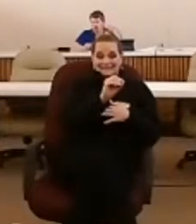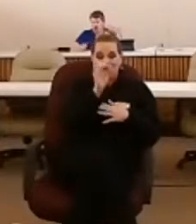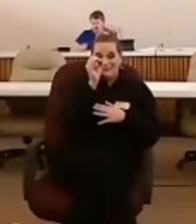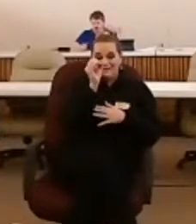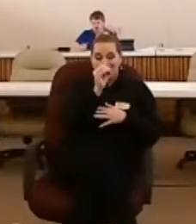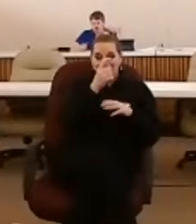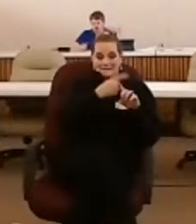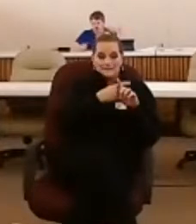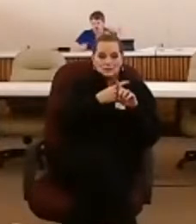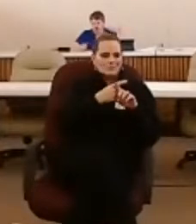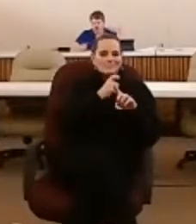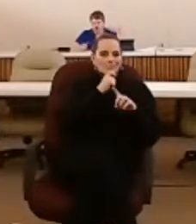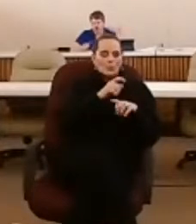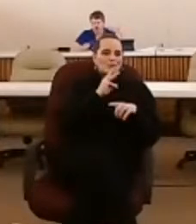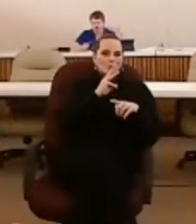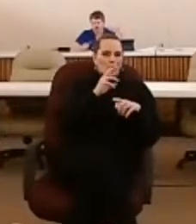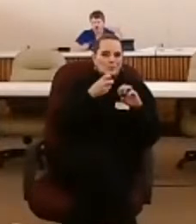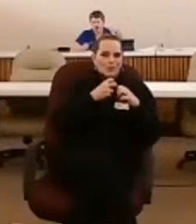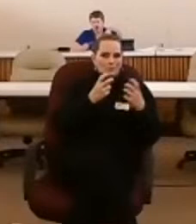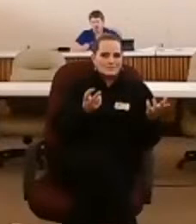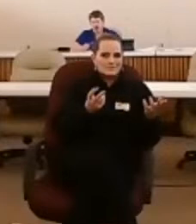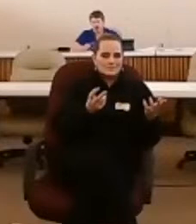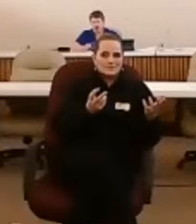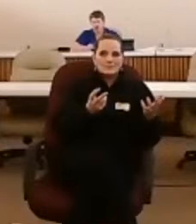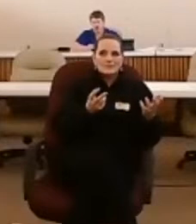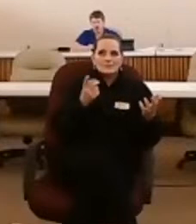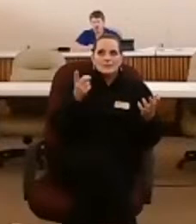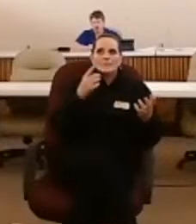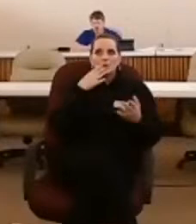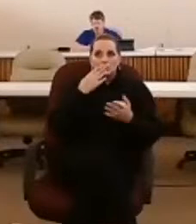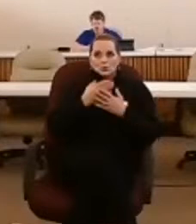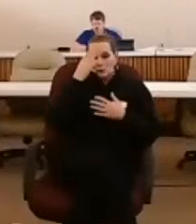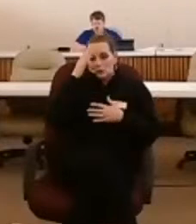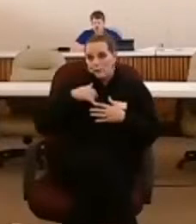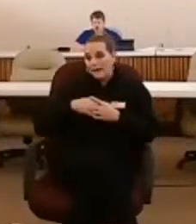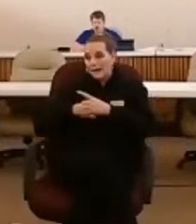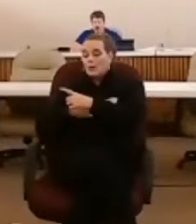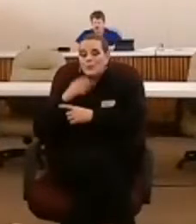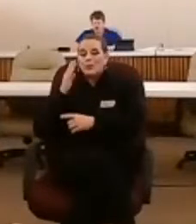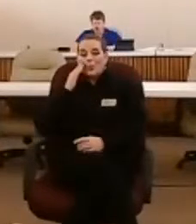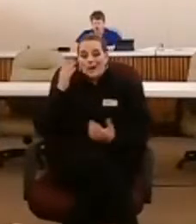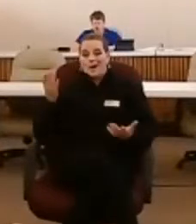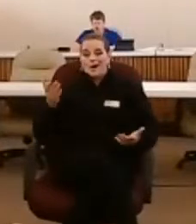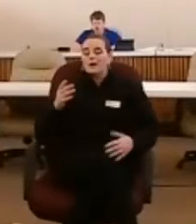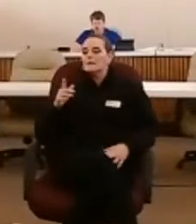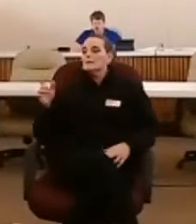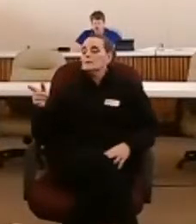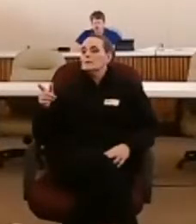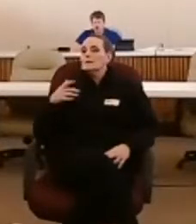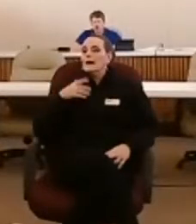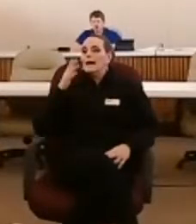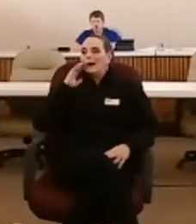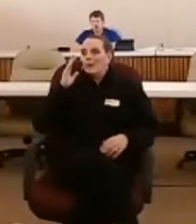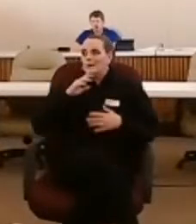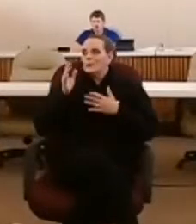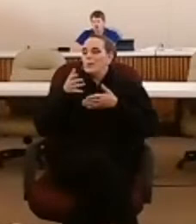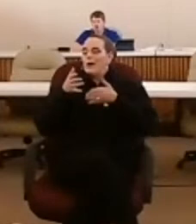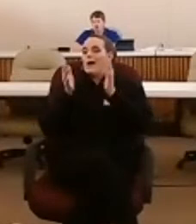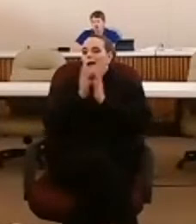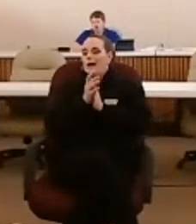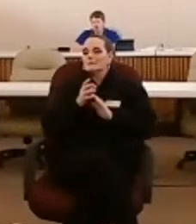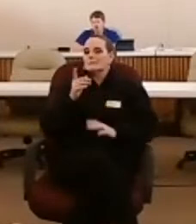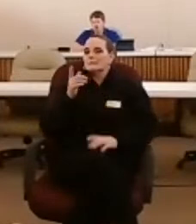no water issues anymore. So the So it's fact good that it you wasn't. know in the that law. we're aware of what's going on. No, but I do wanna appreciate it. I did want to check with